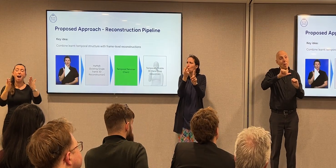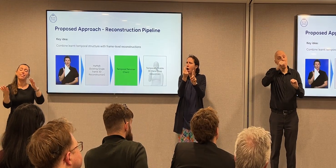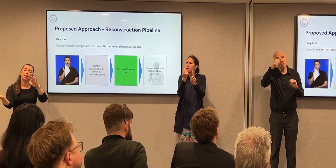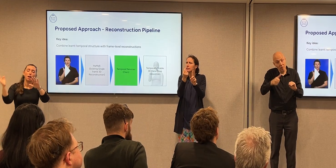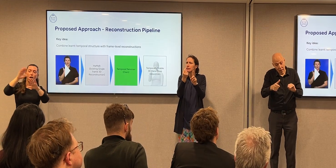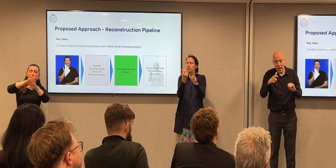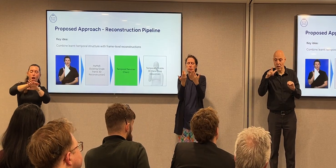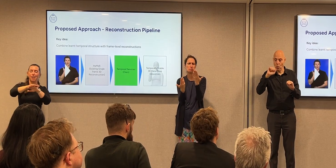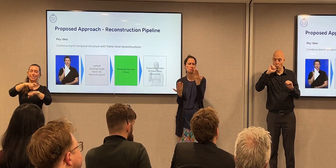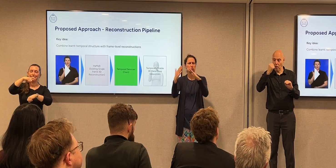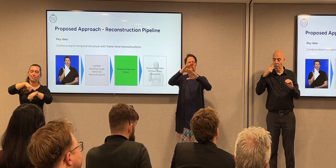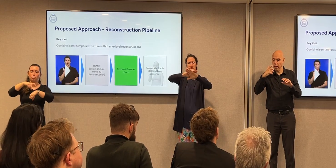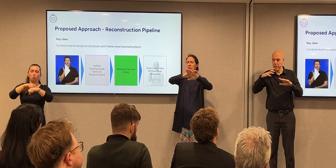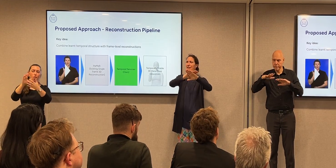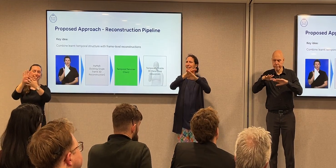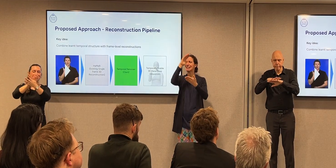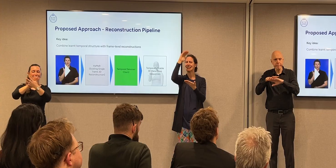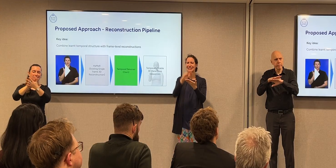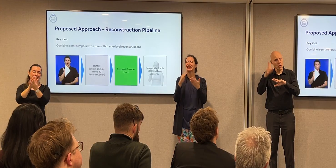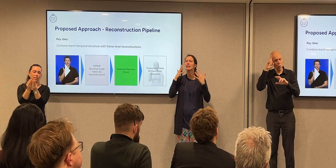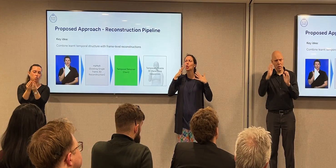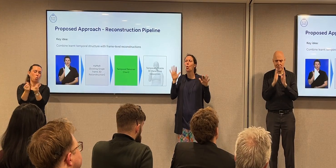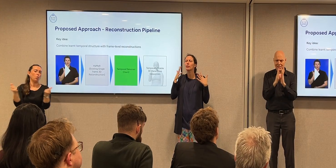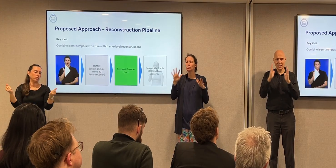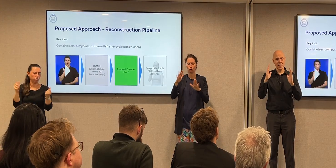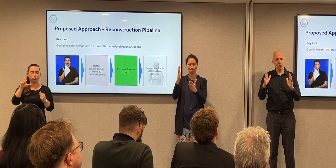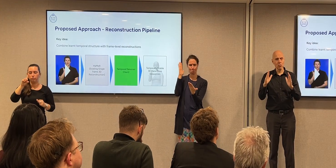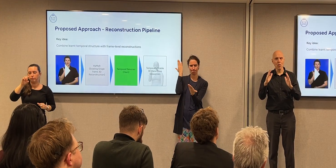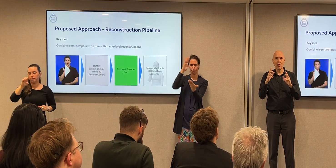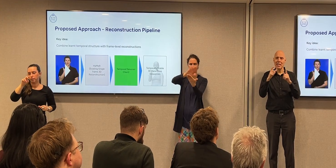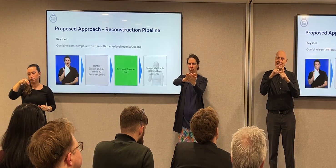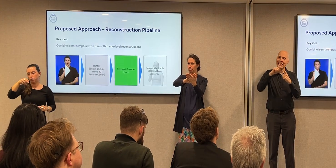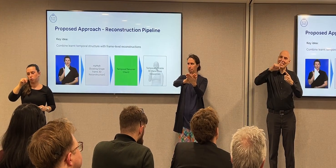to fix this. And the temporal denoiser's